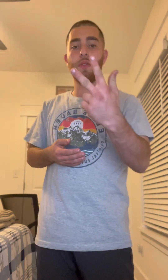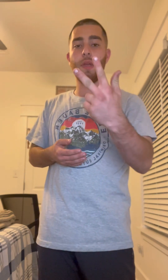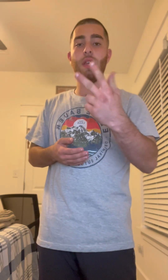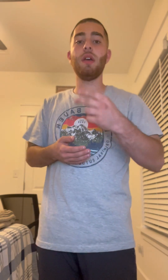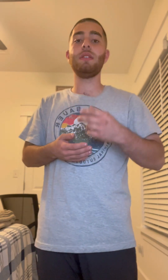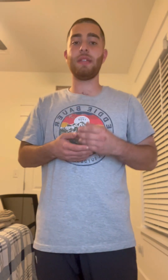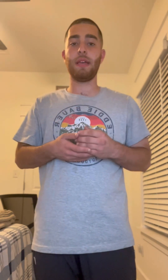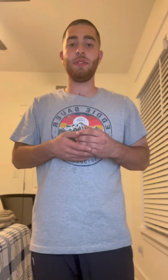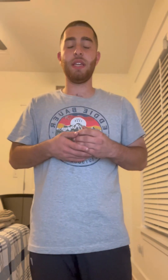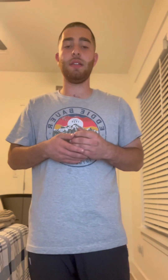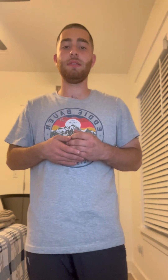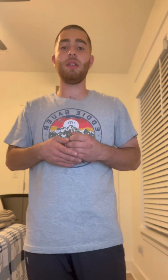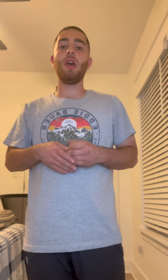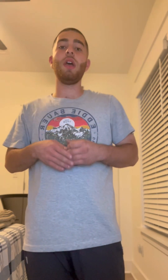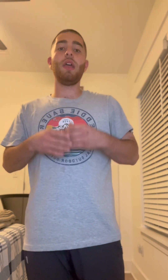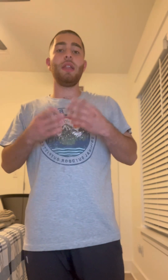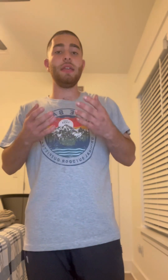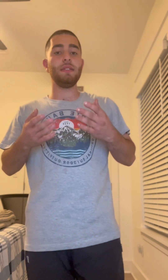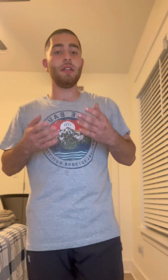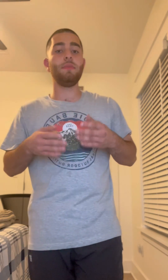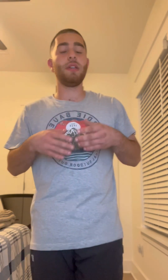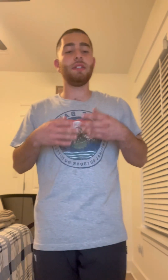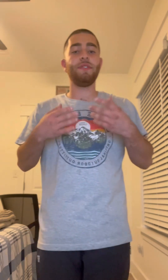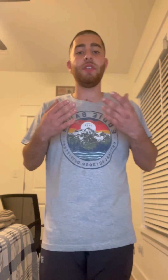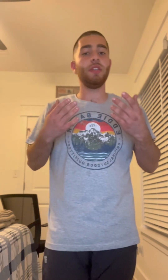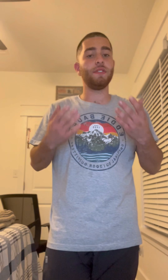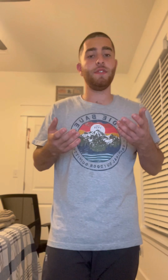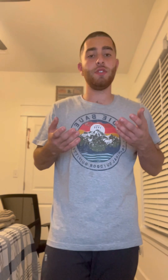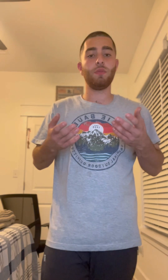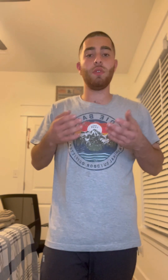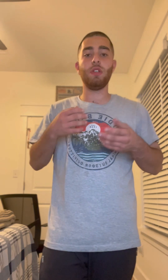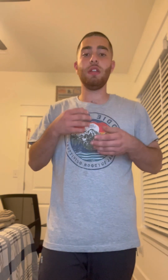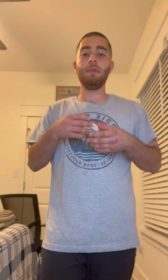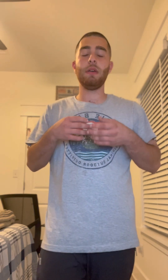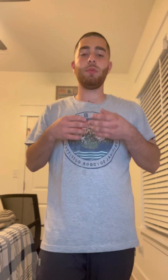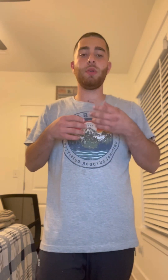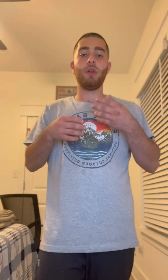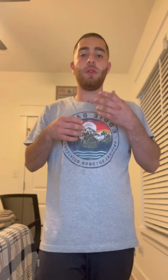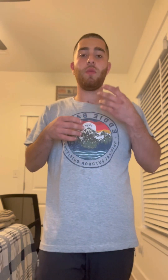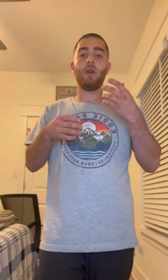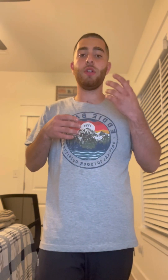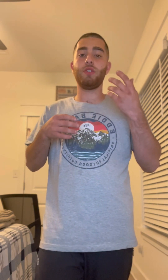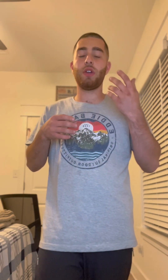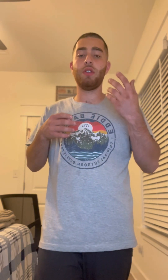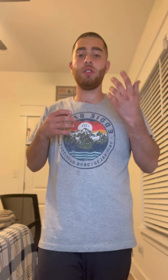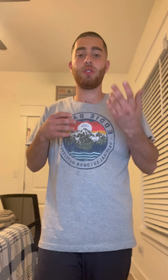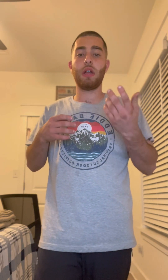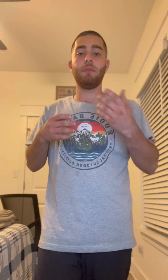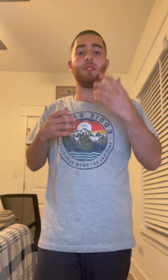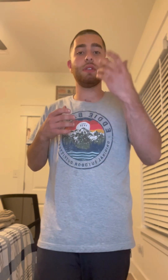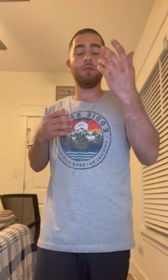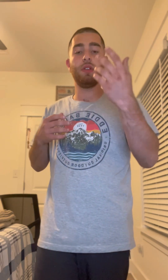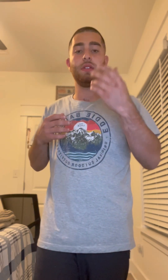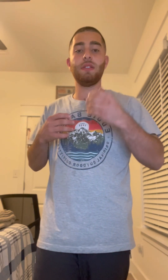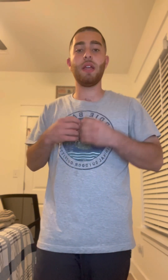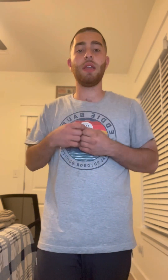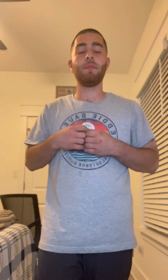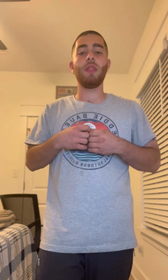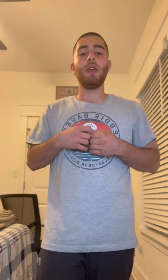3. Time signs. In ASL, because everything is visual, you need to be able to know what you're trying to describe to someone in signing. It